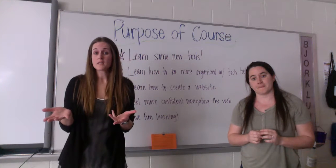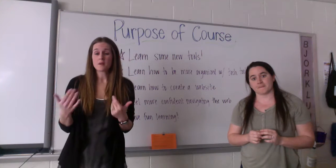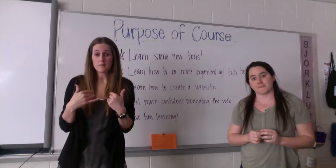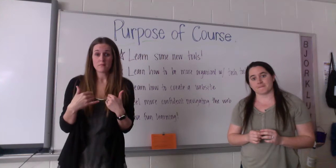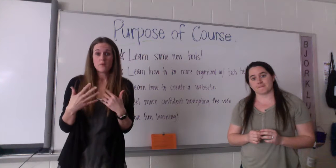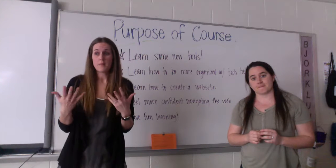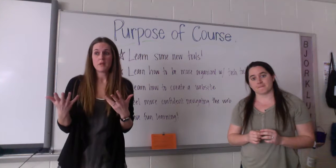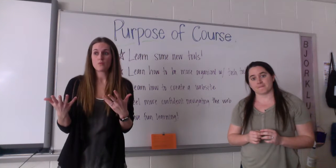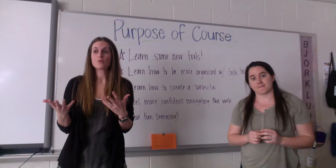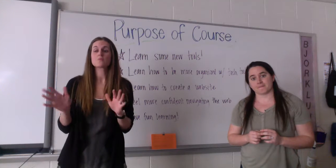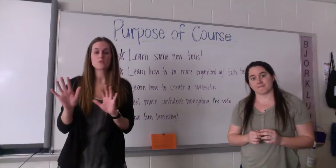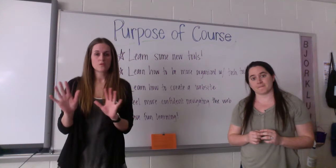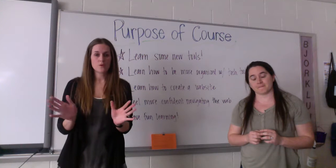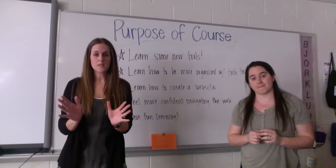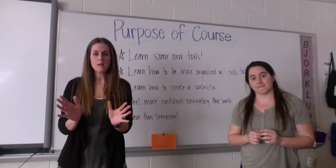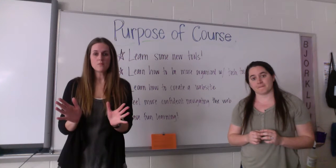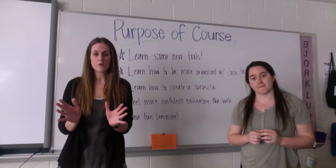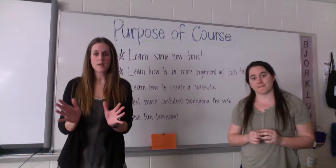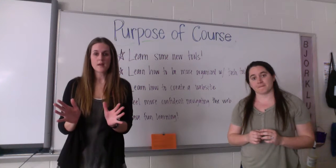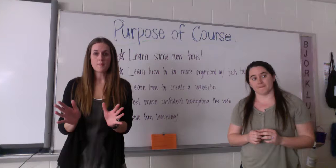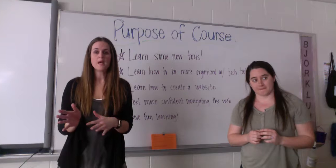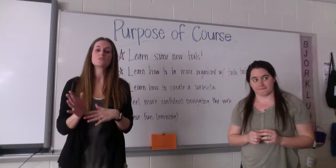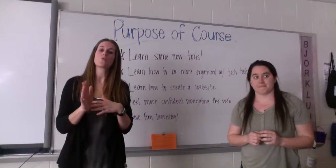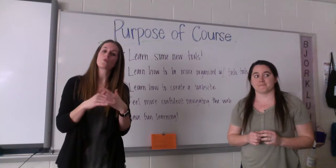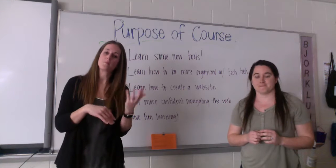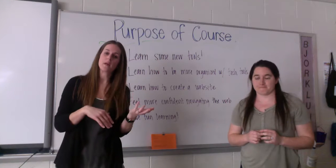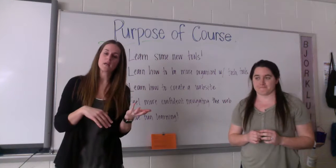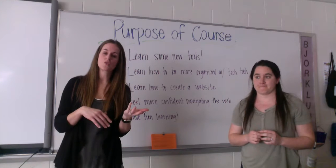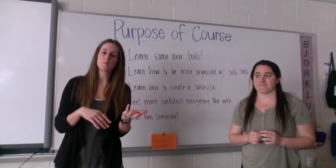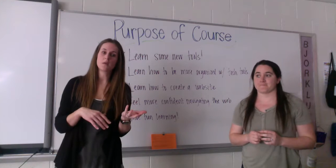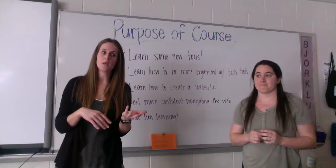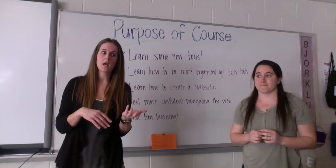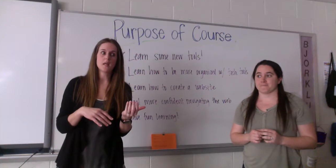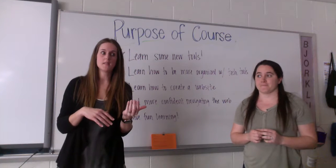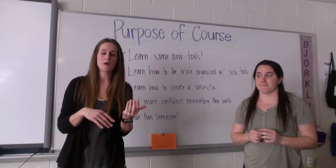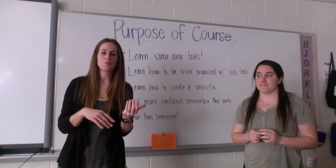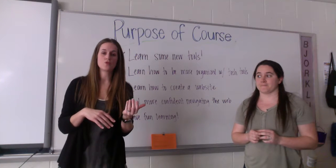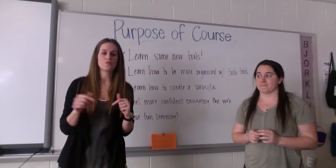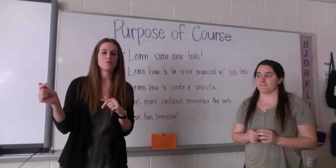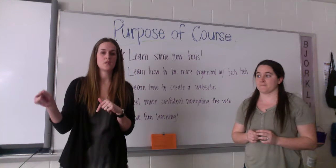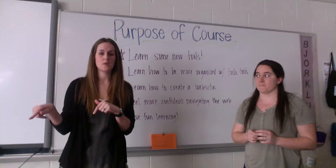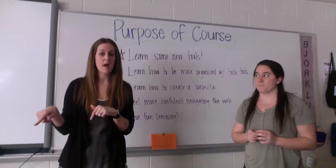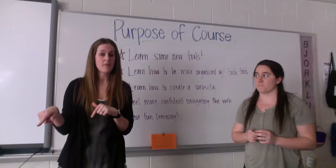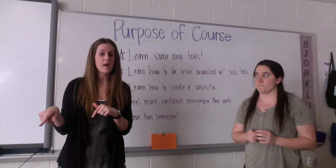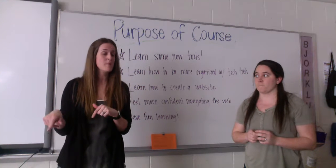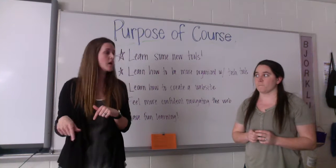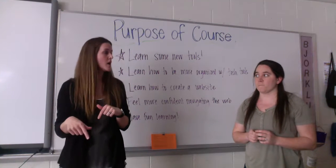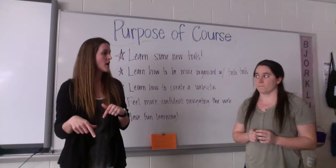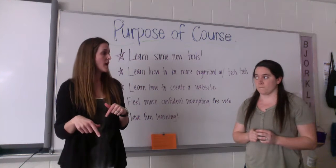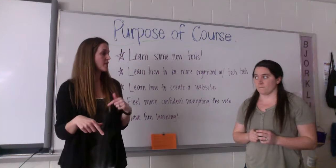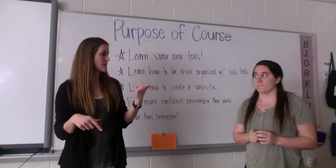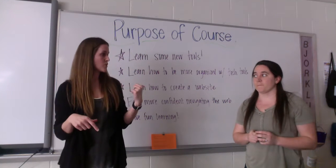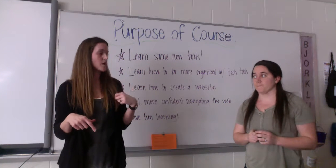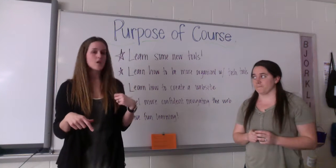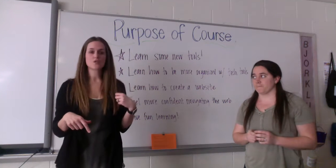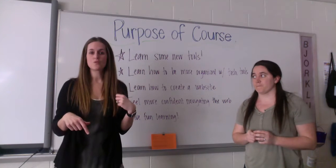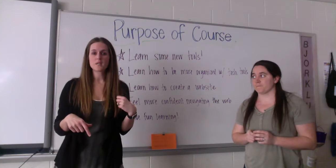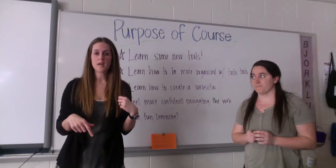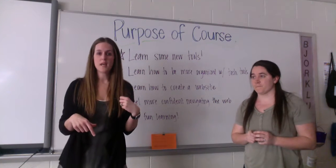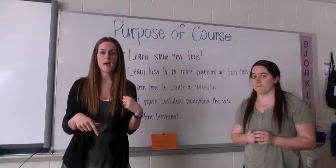and we might be in the rooms the whole time working on iPads, or we might actually be heading down to the math lab, and that's where Scusi and I